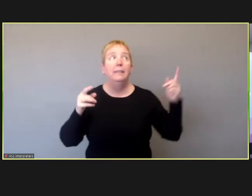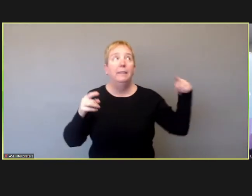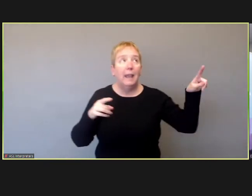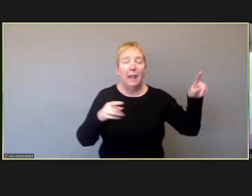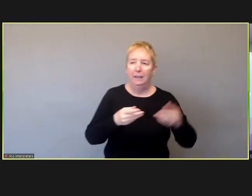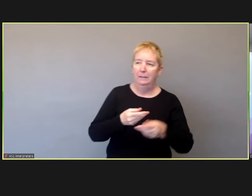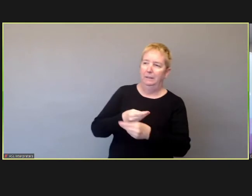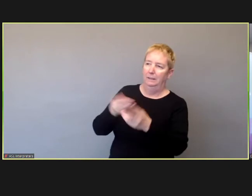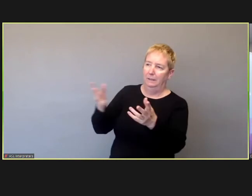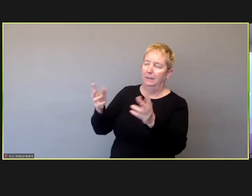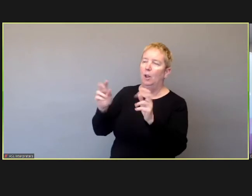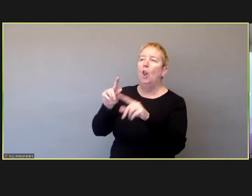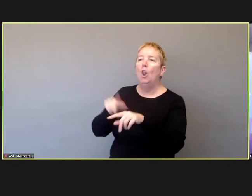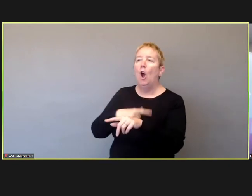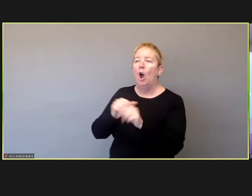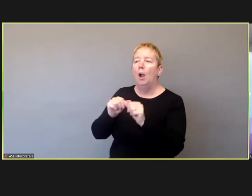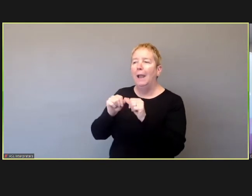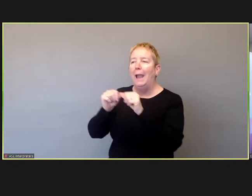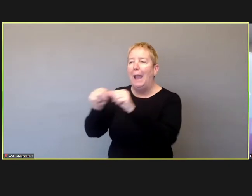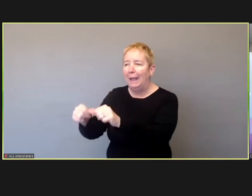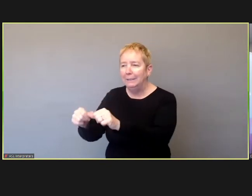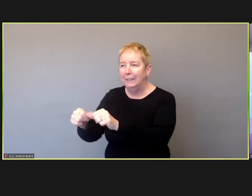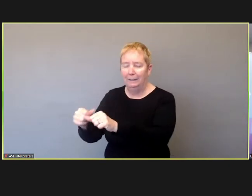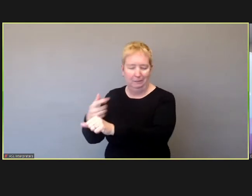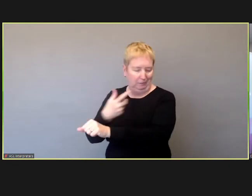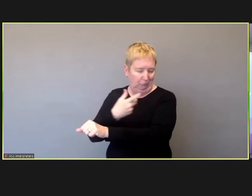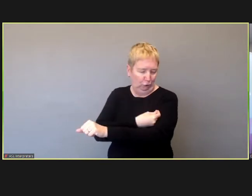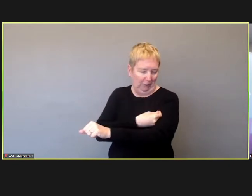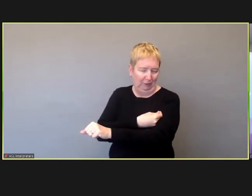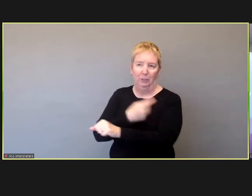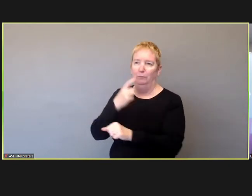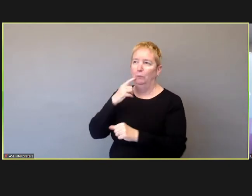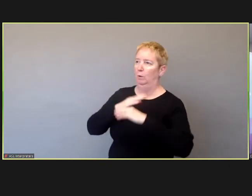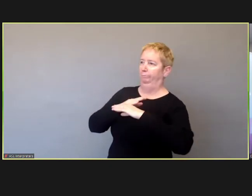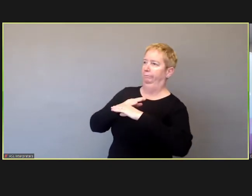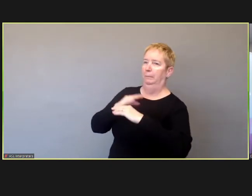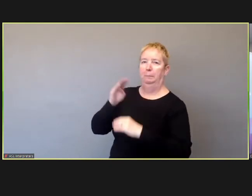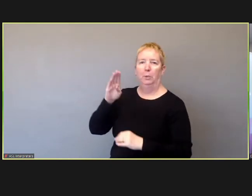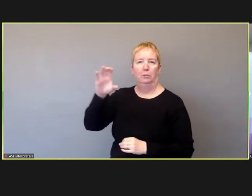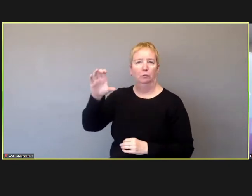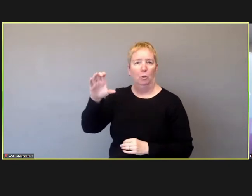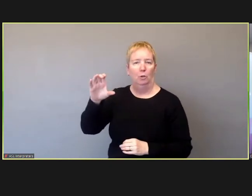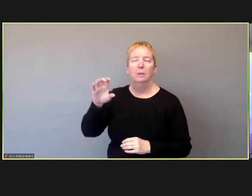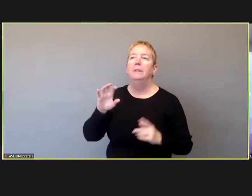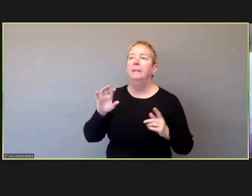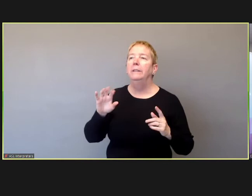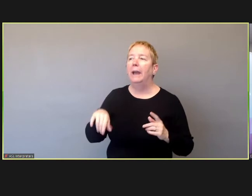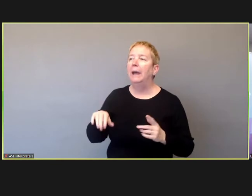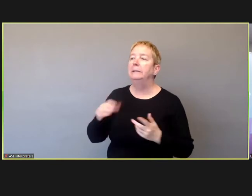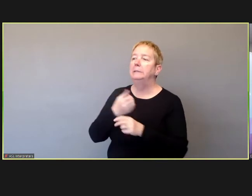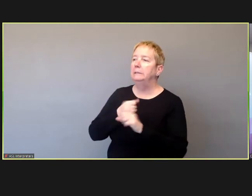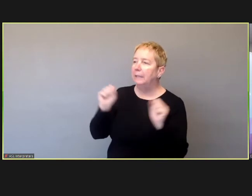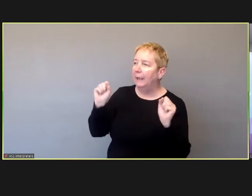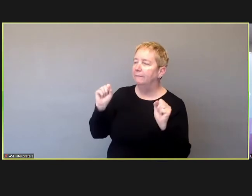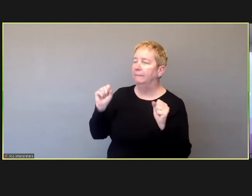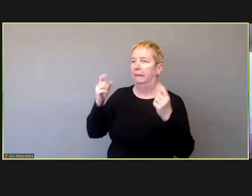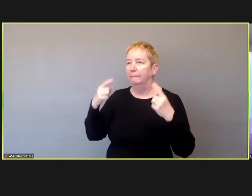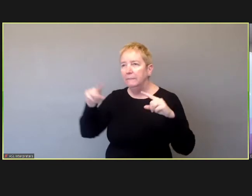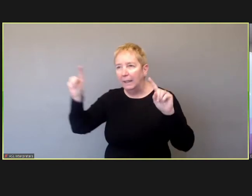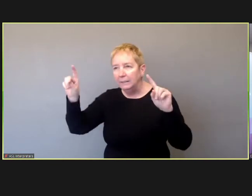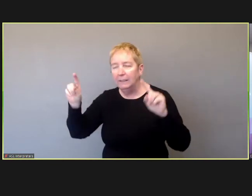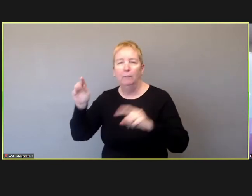an injection that women get that acts as a safe, effective birth control